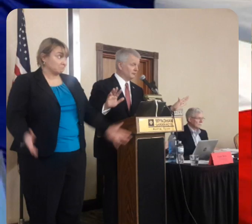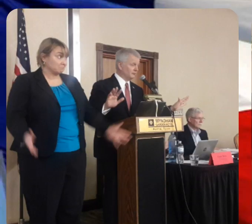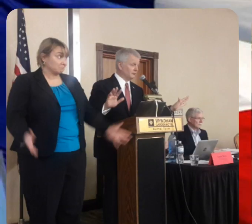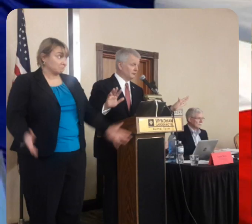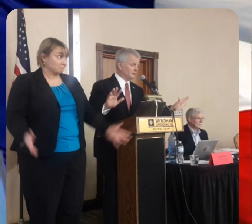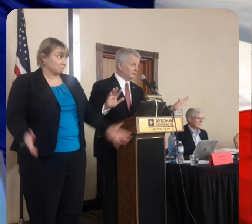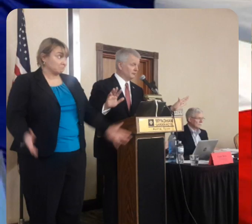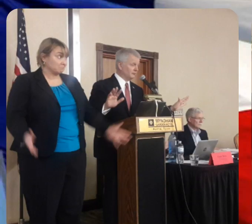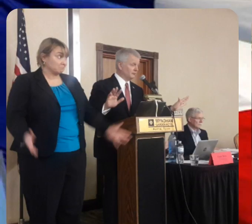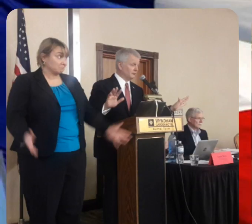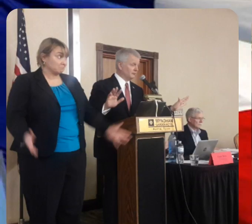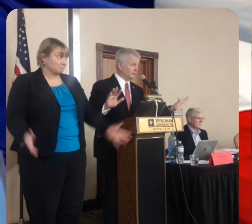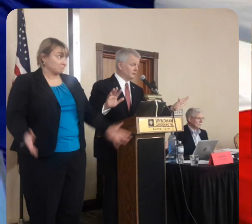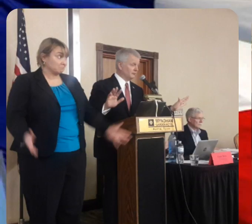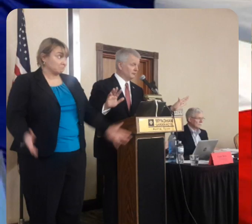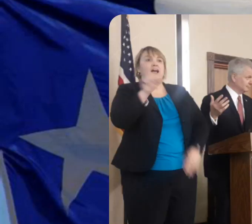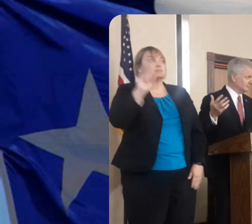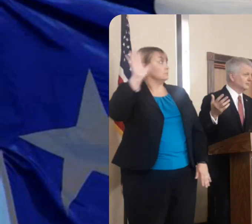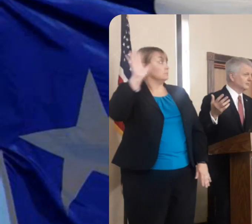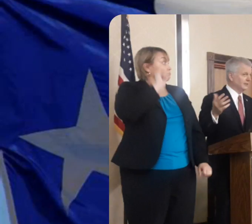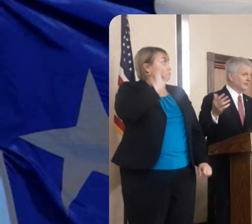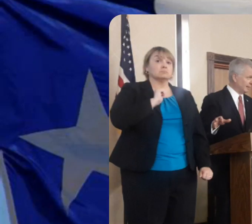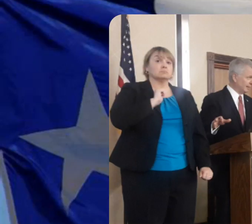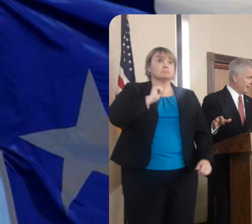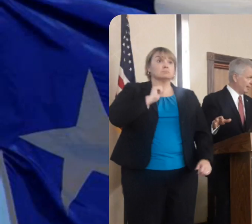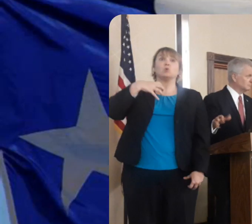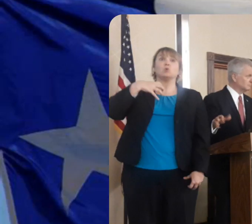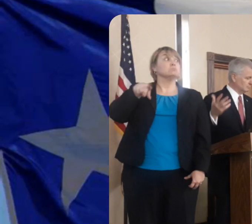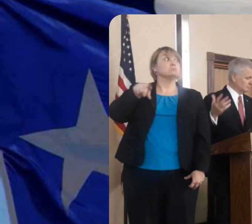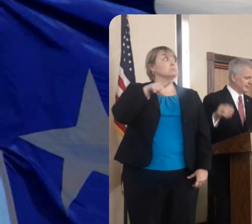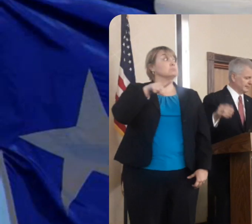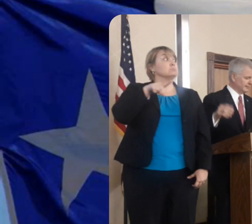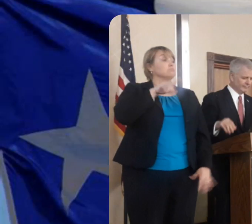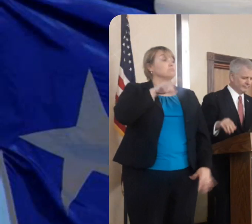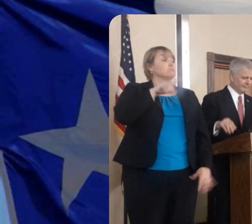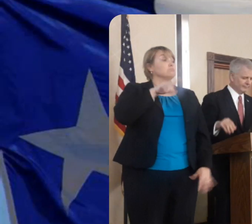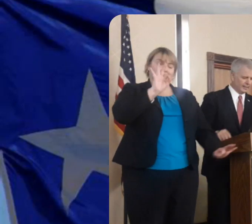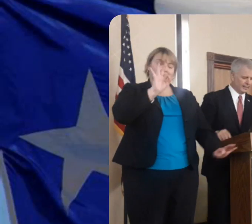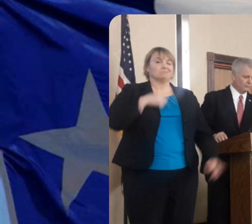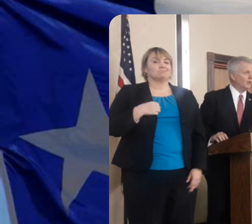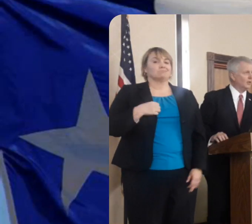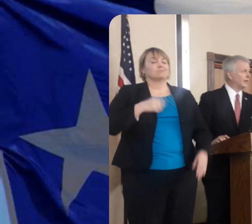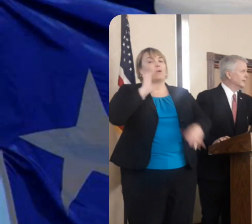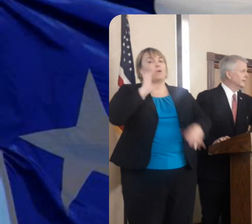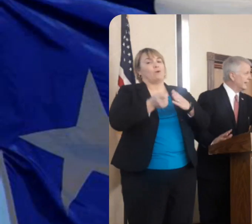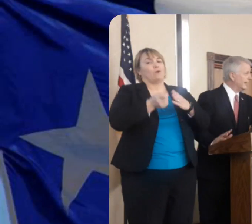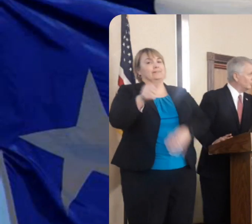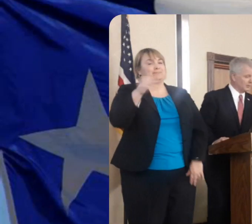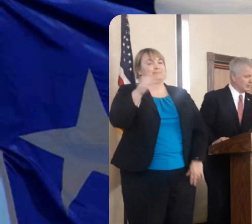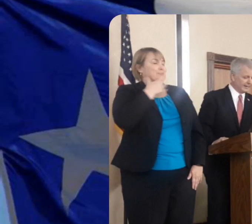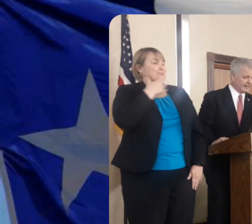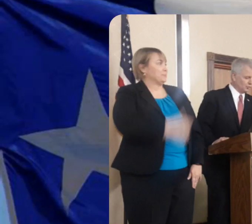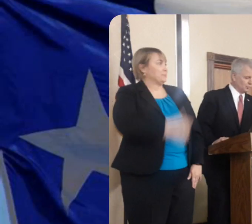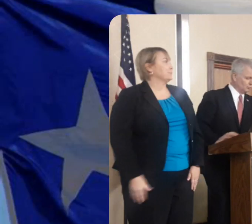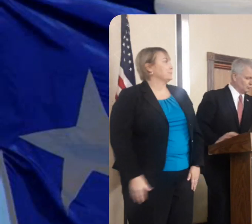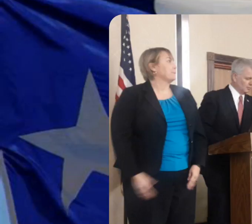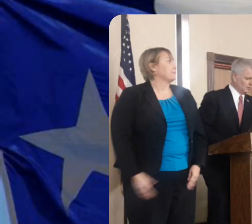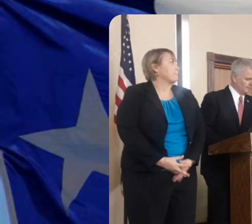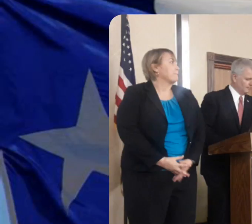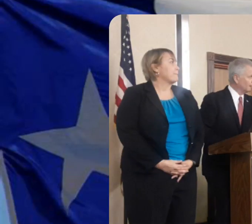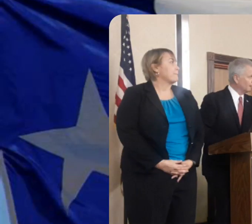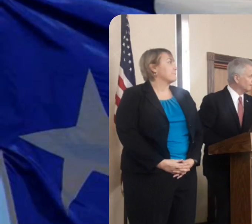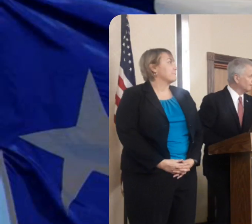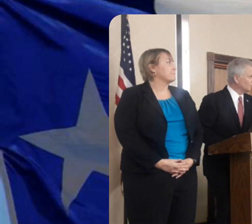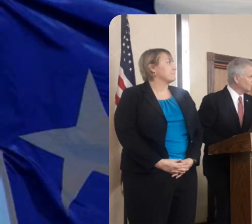say aye. Aye. Any opposed, nay? The ayes have it. Okay, now we are back